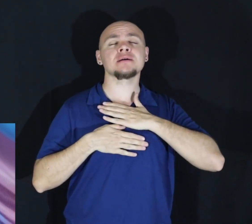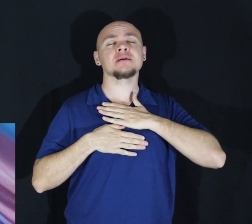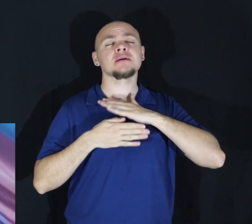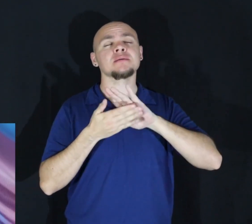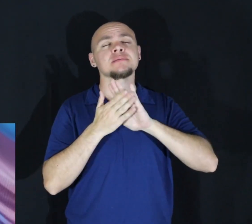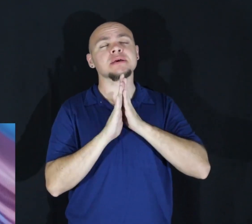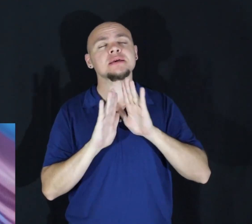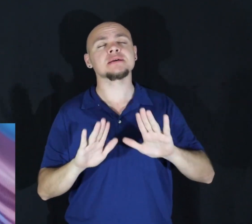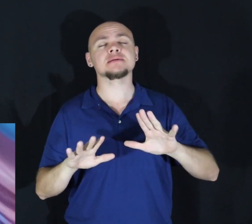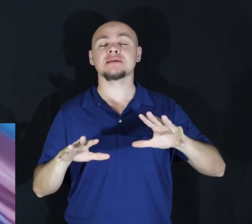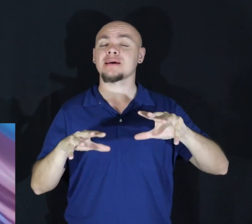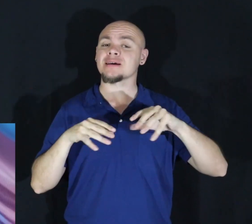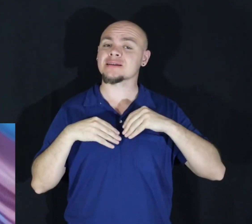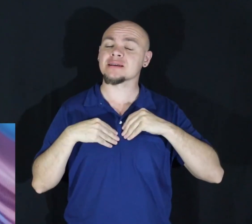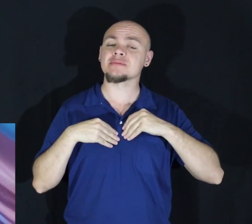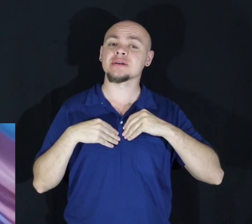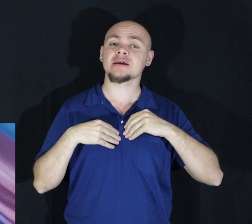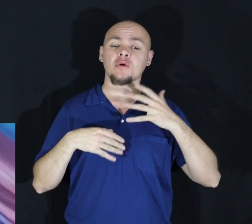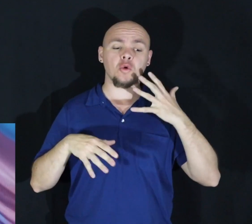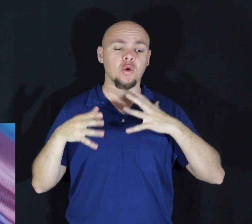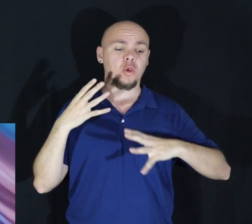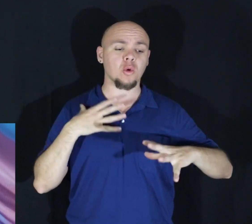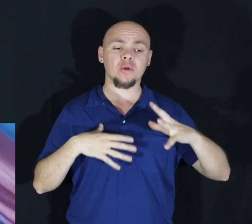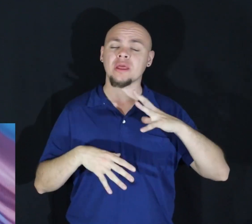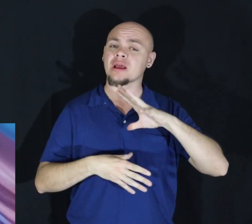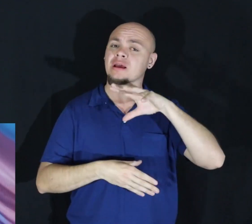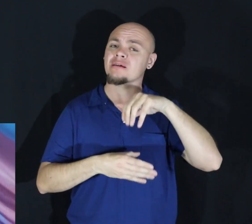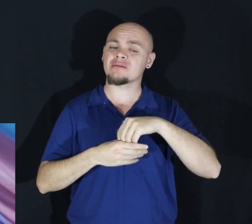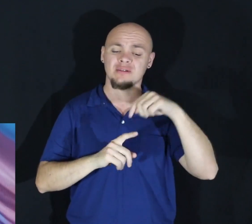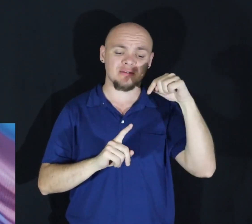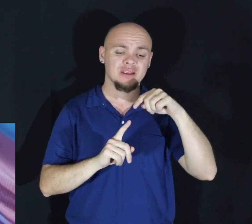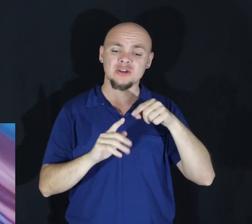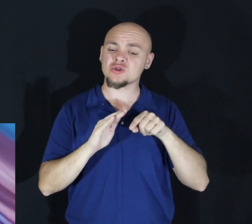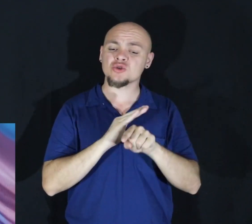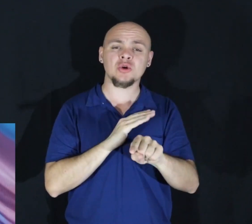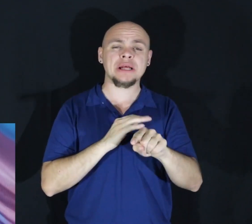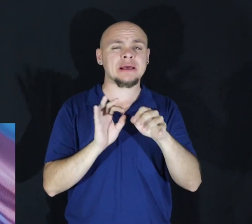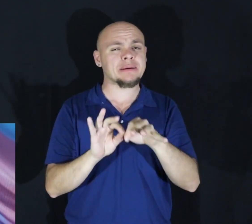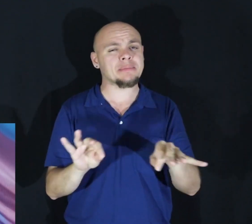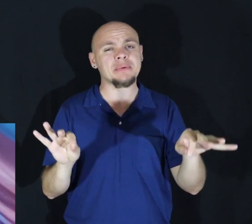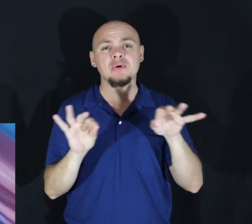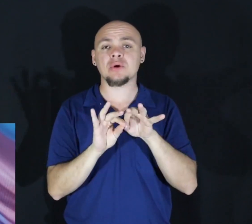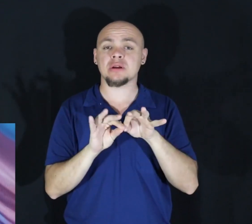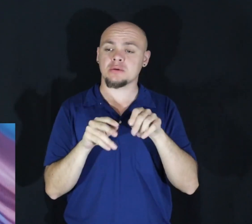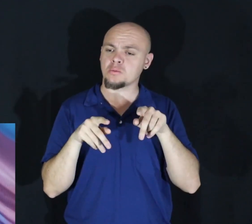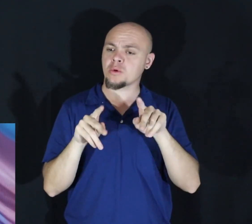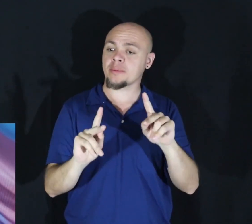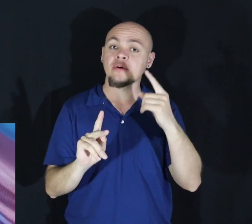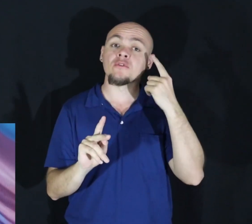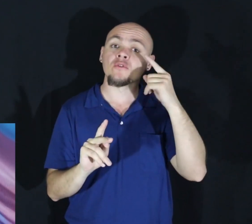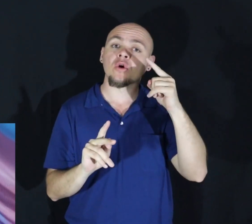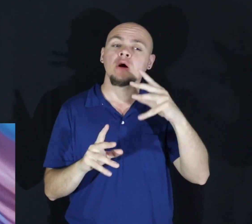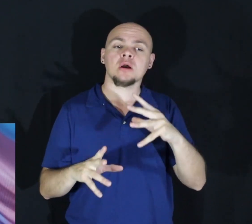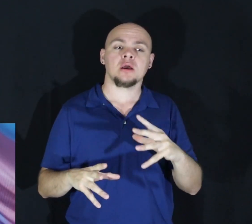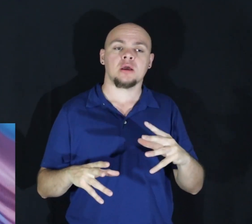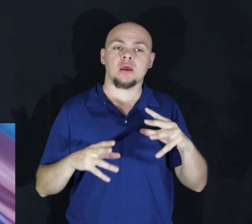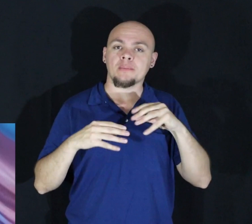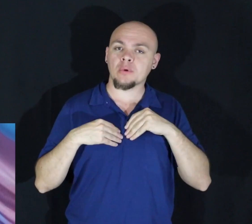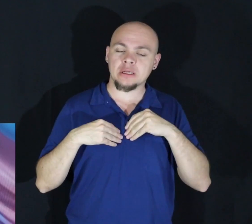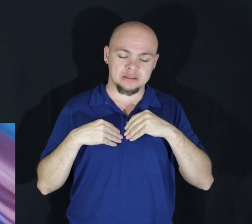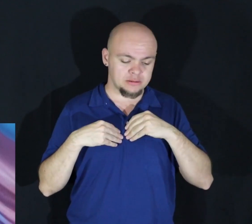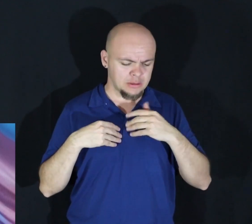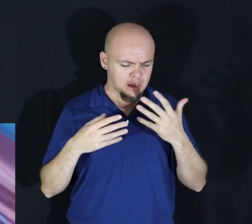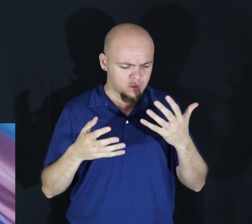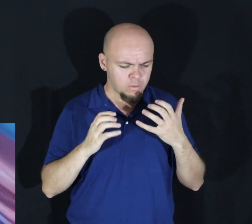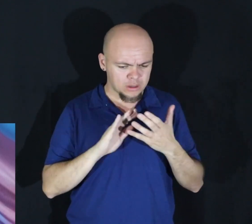acceptance, clothing played a huge role in this journey, as I gave myself permission to truly embrace who I